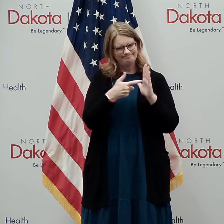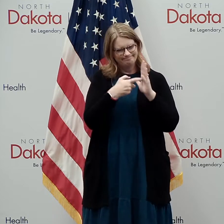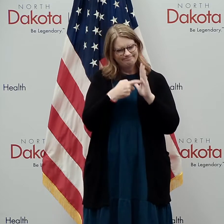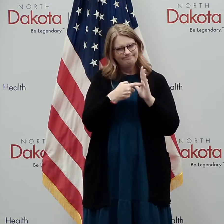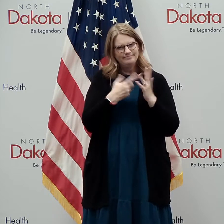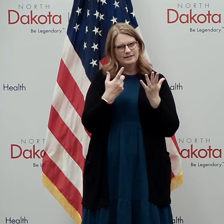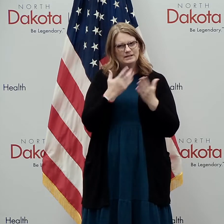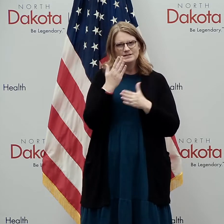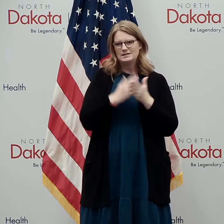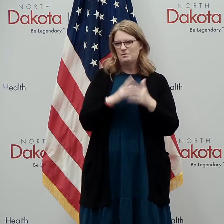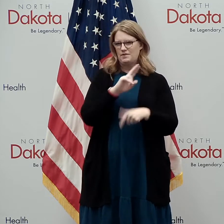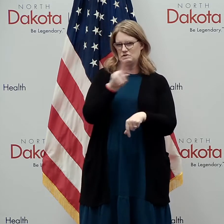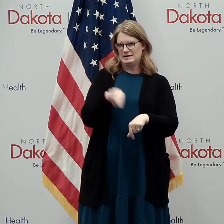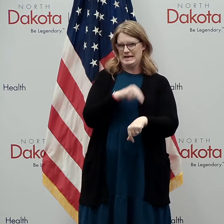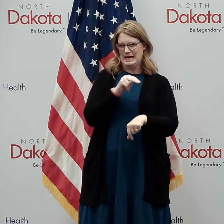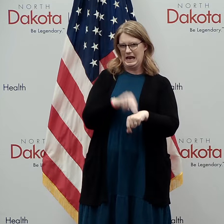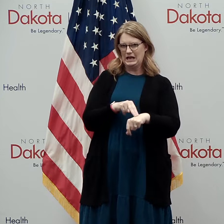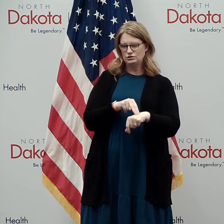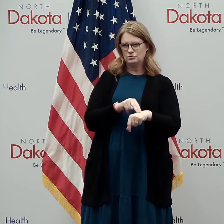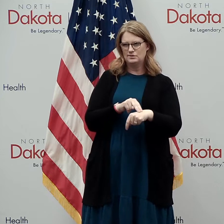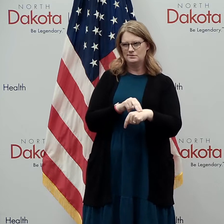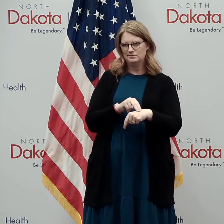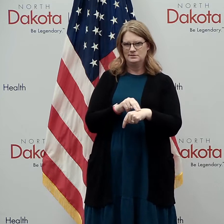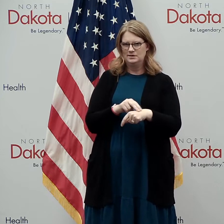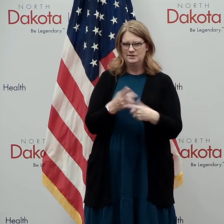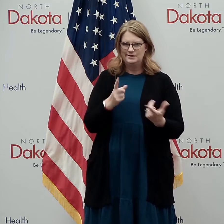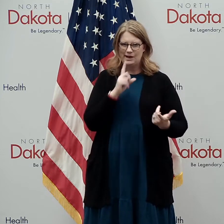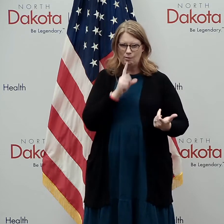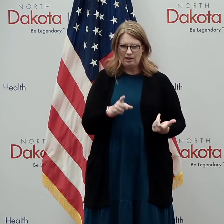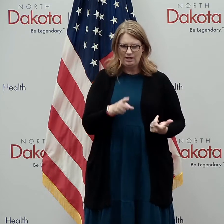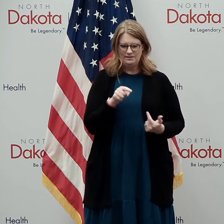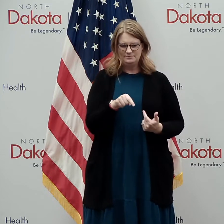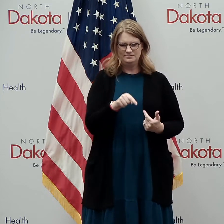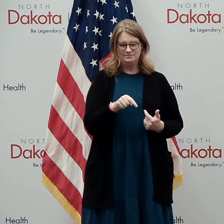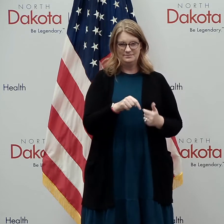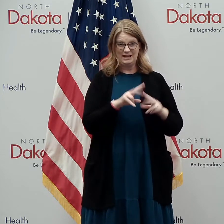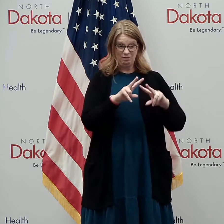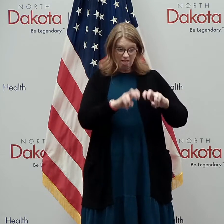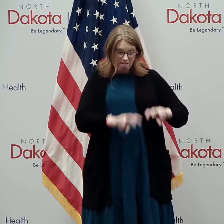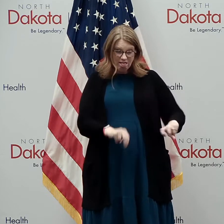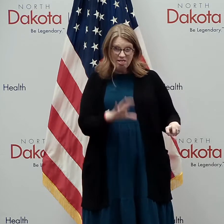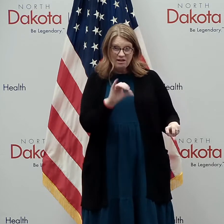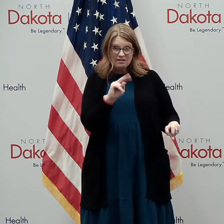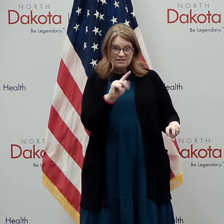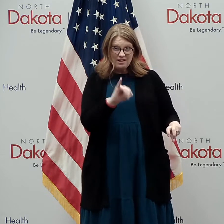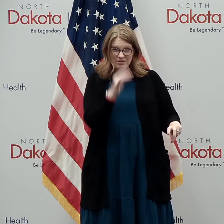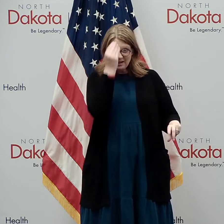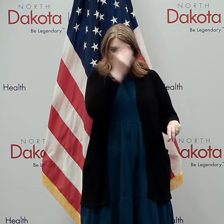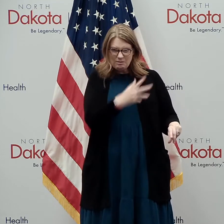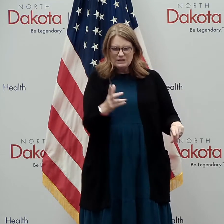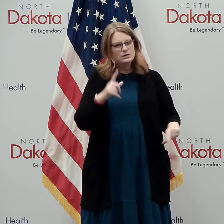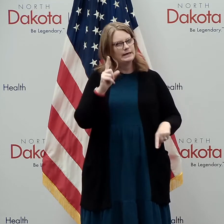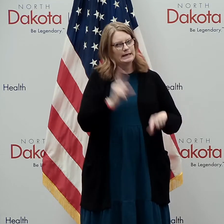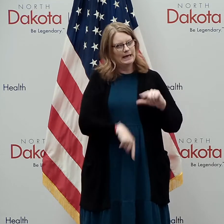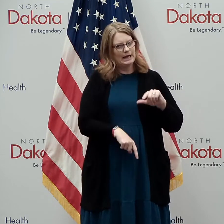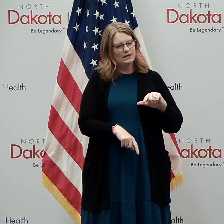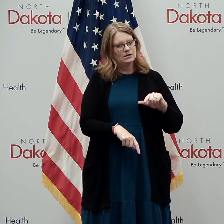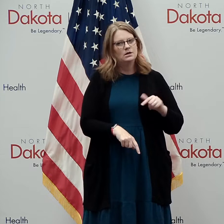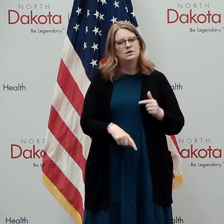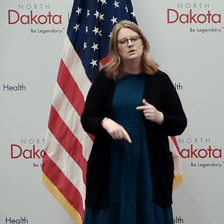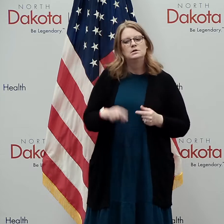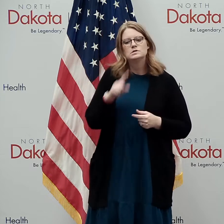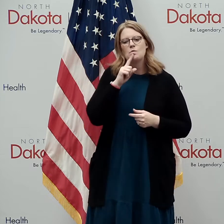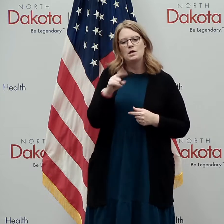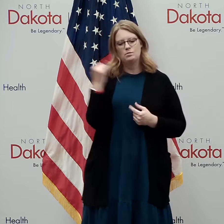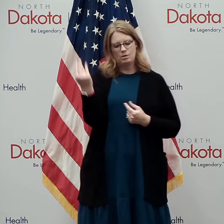Some of those are national in scope, and we're not able to get county data on some of those. And so we want to make sure that the factors that we have